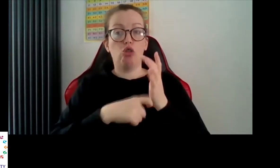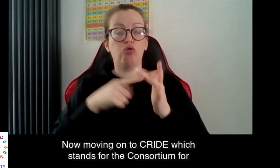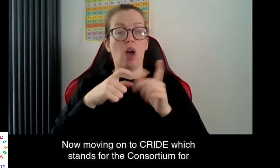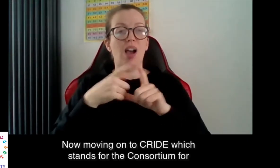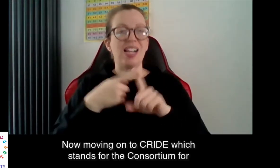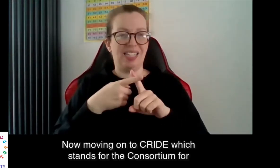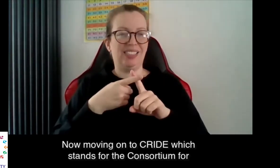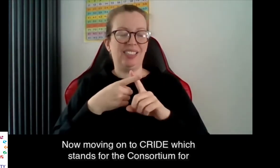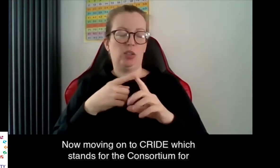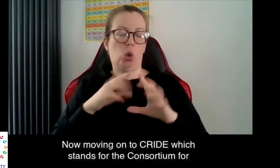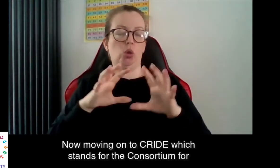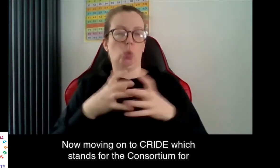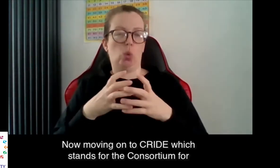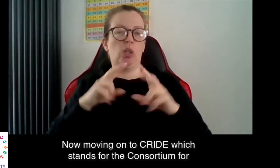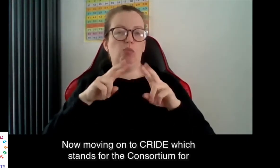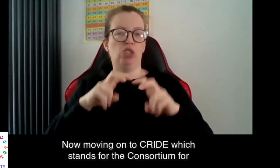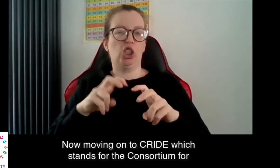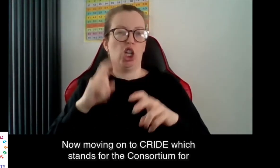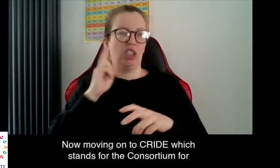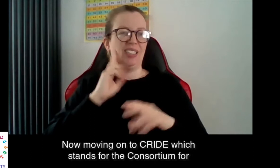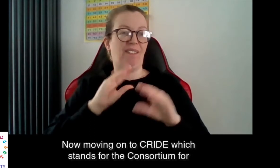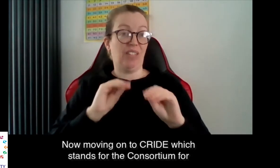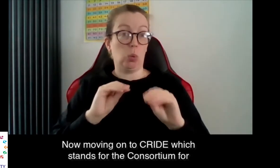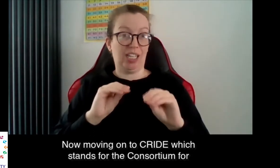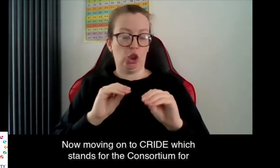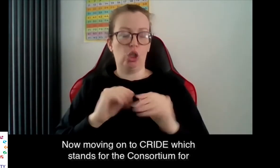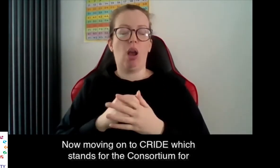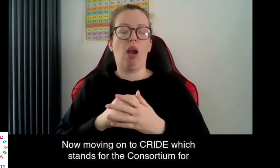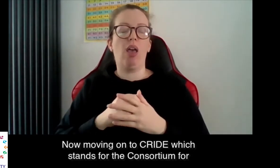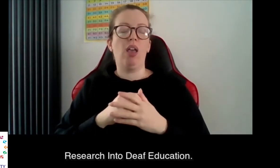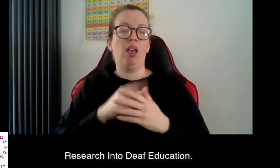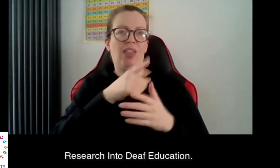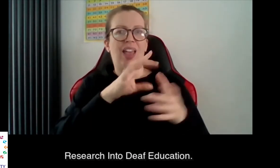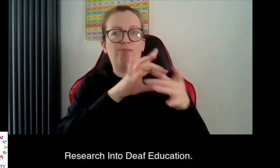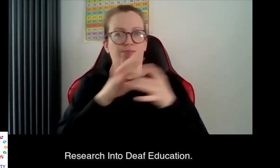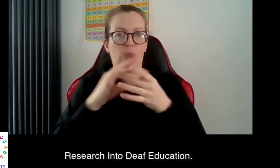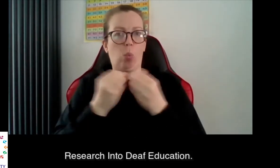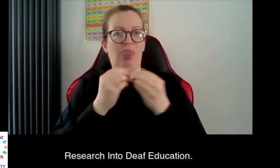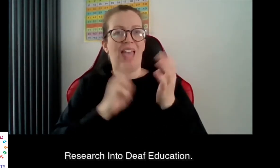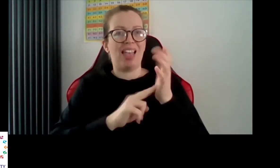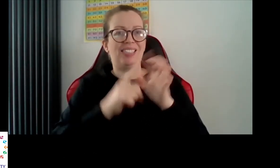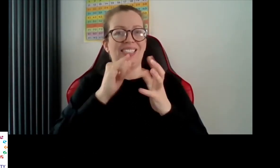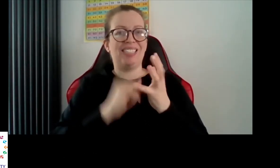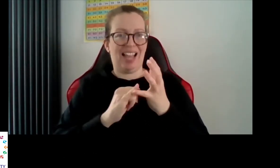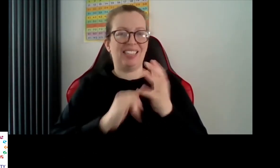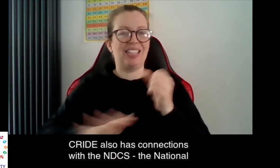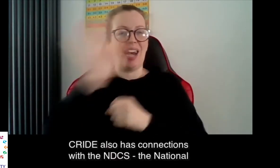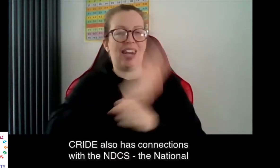Now, moving on to CRIDE, which stands for the Consortium for Research into Deaf Education. CRIDE also